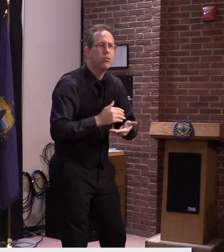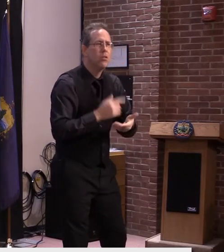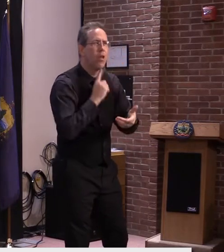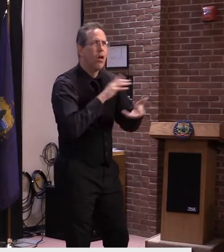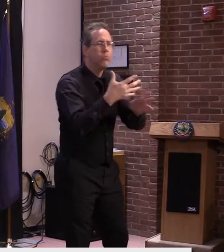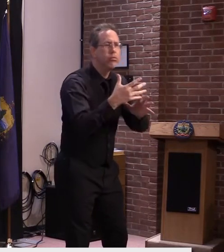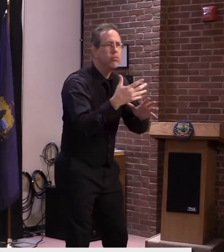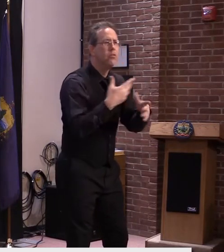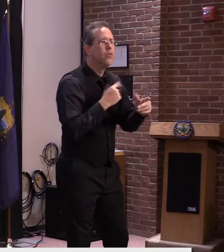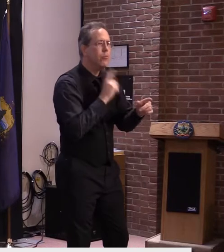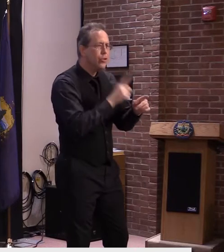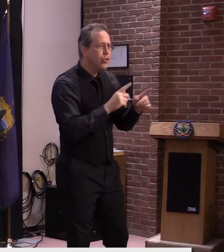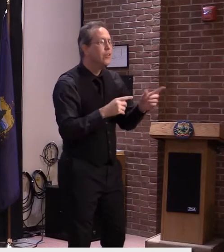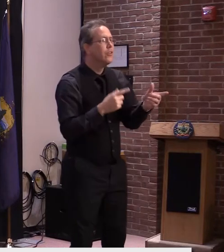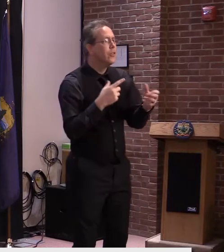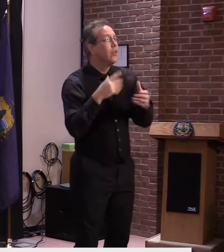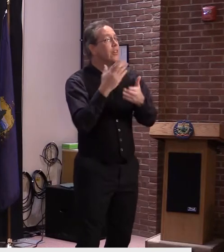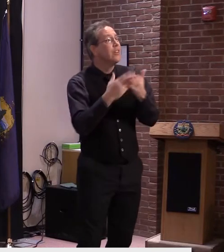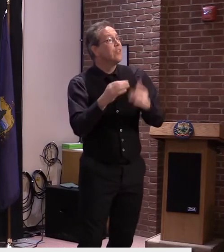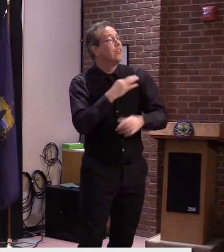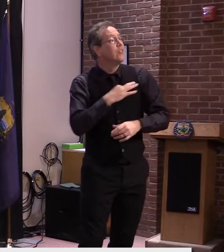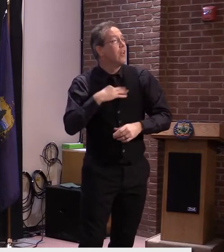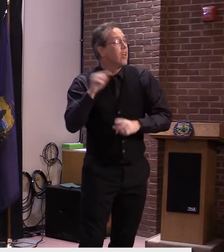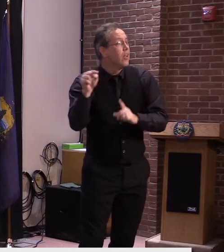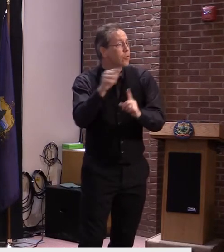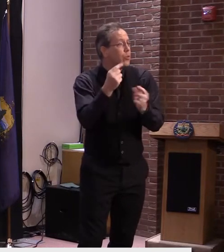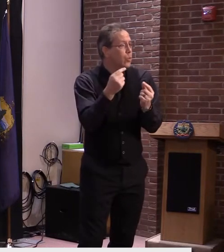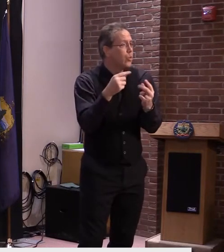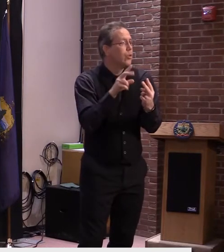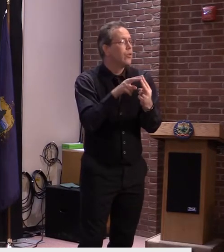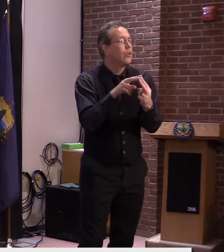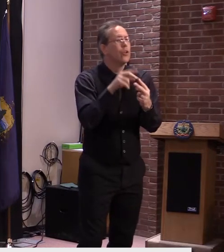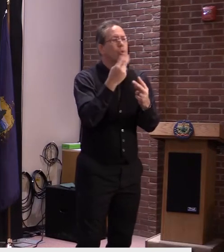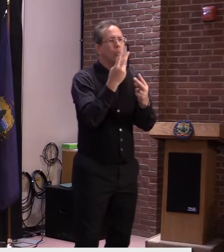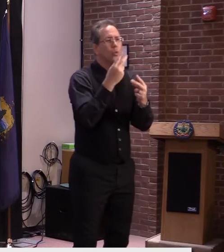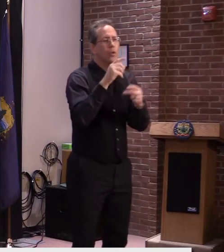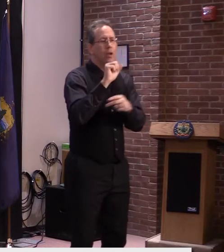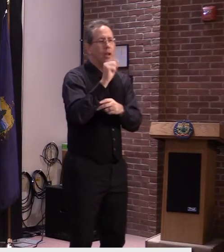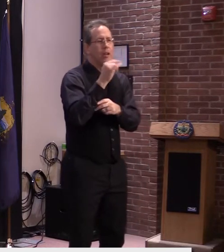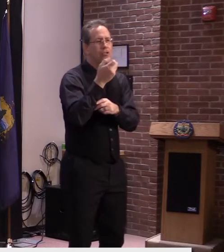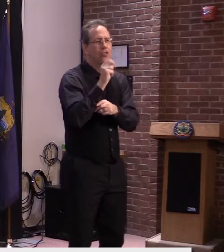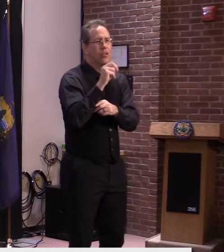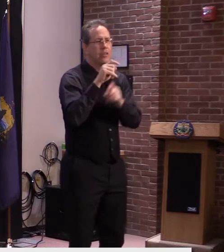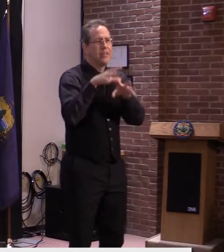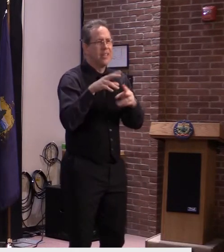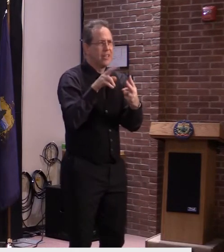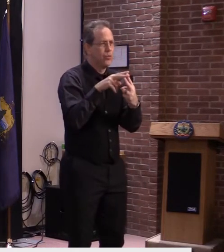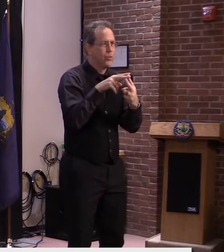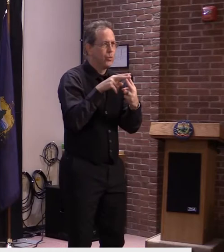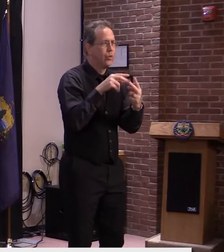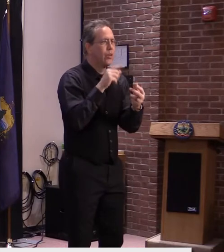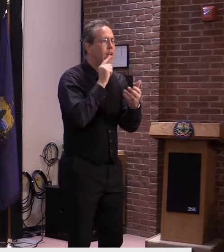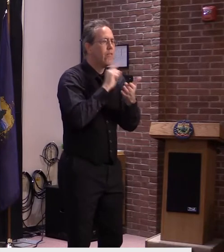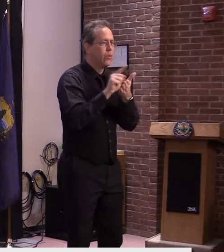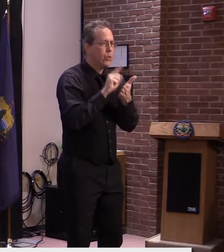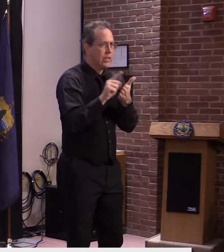per staff member per week to provide them some assurance about their status relative to the virus. These additional